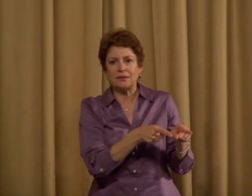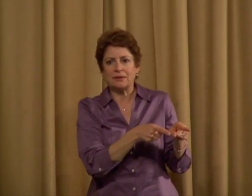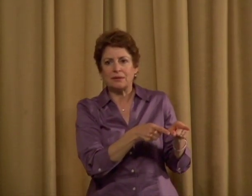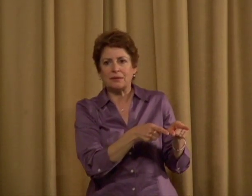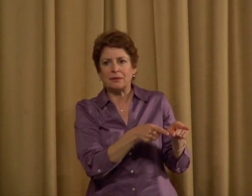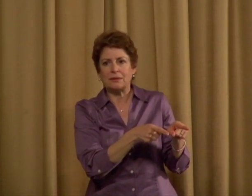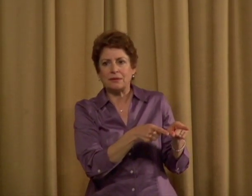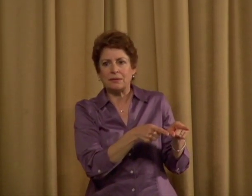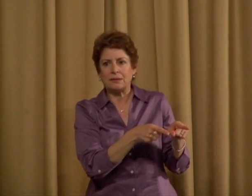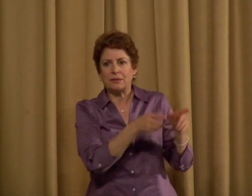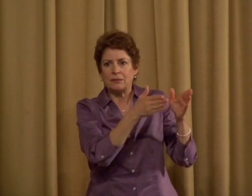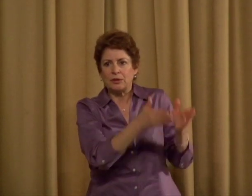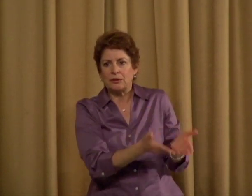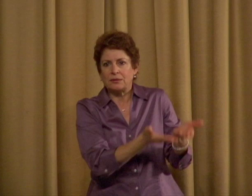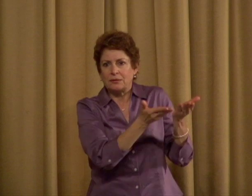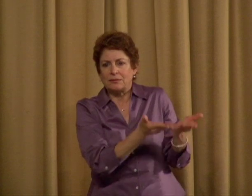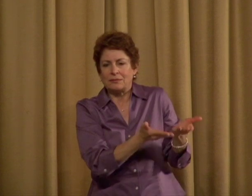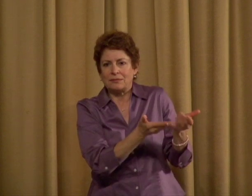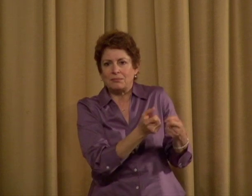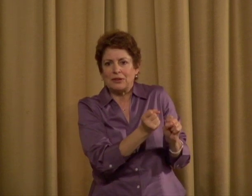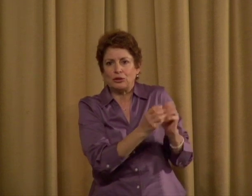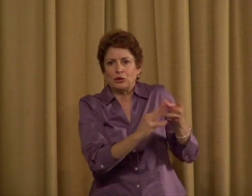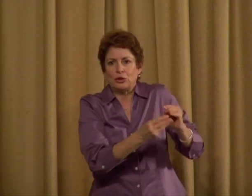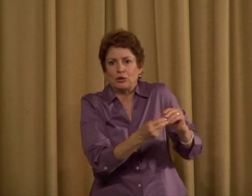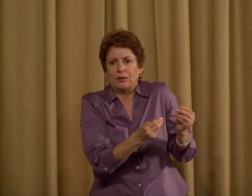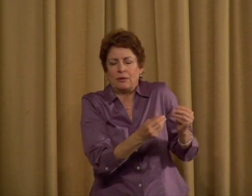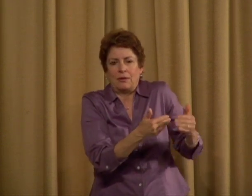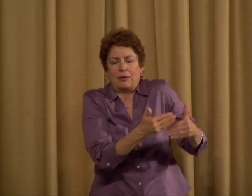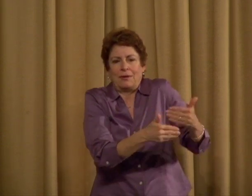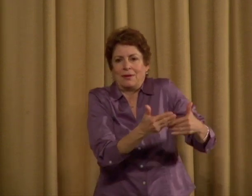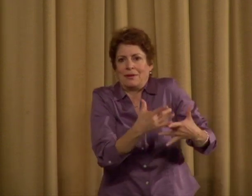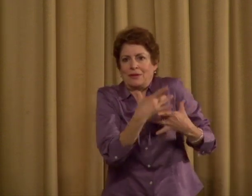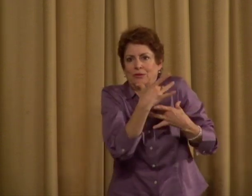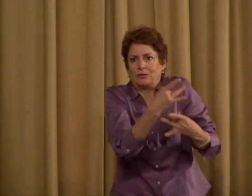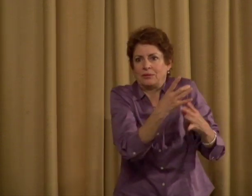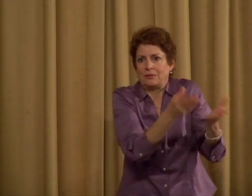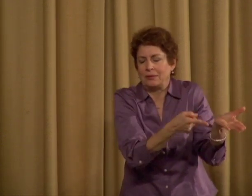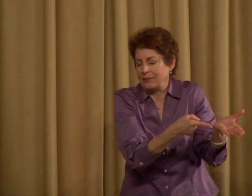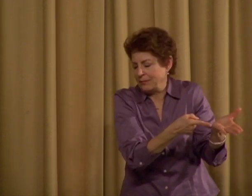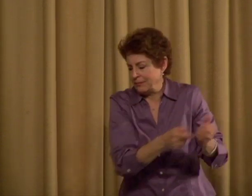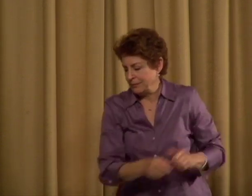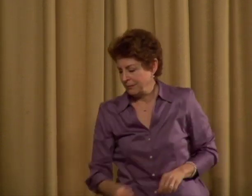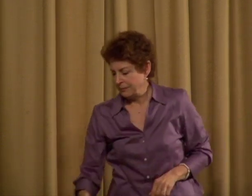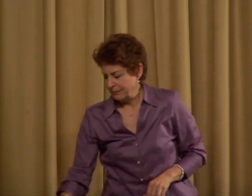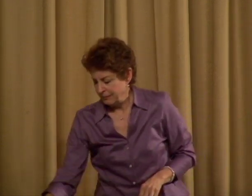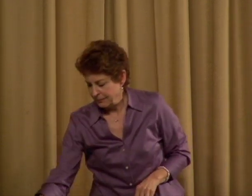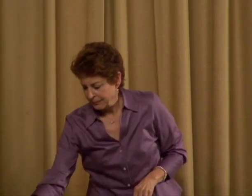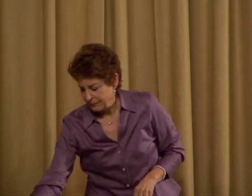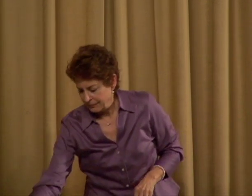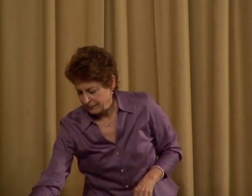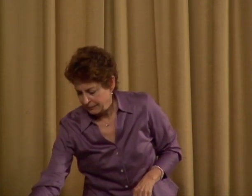is to look for the authenticity of the character, to make that story even more real, more interesting.